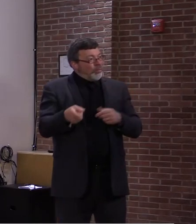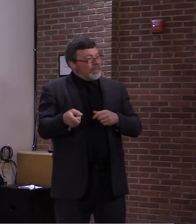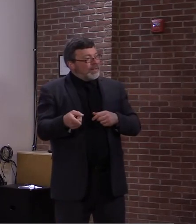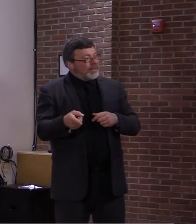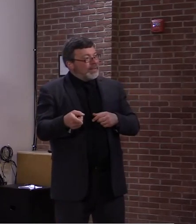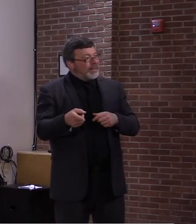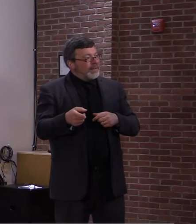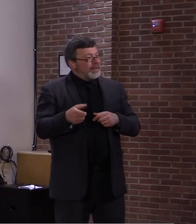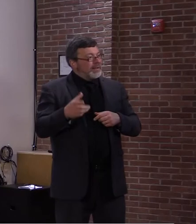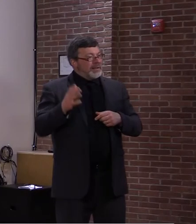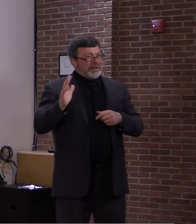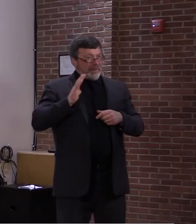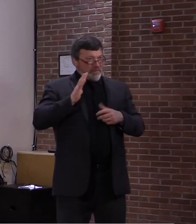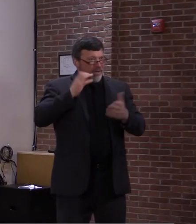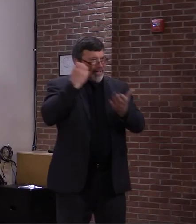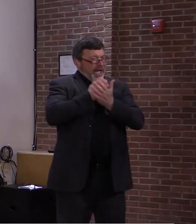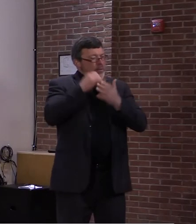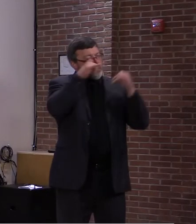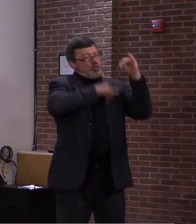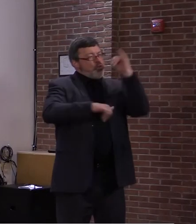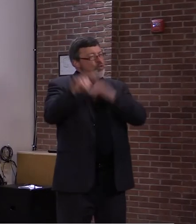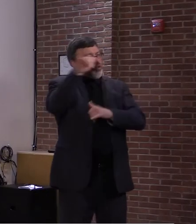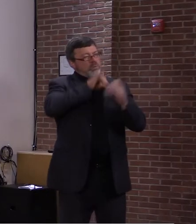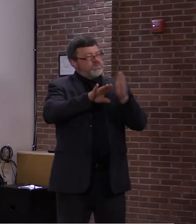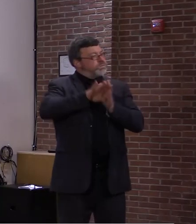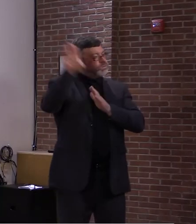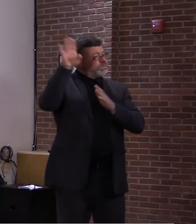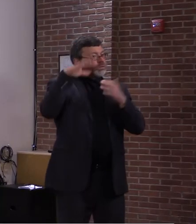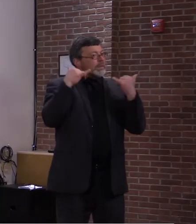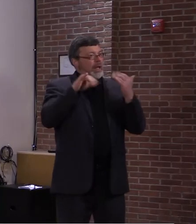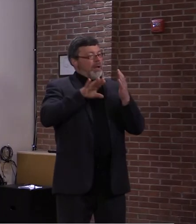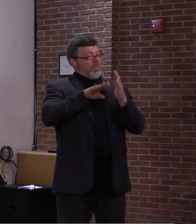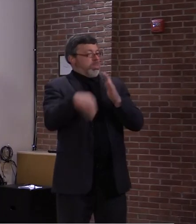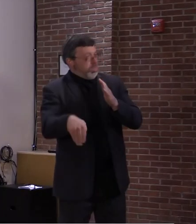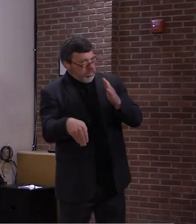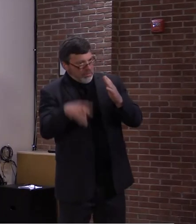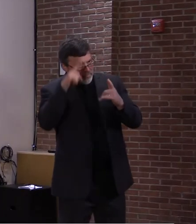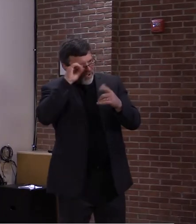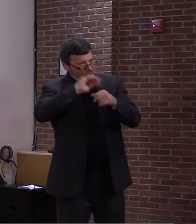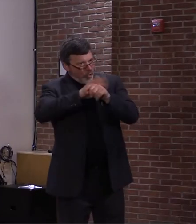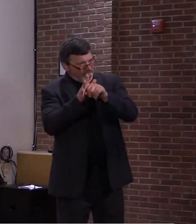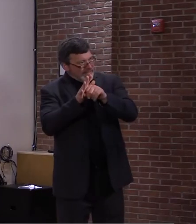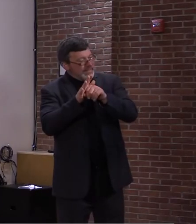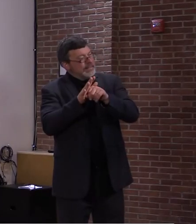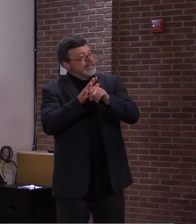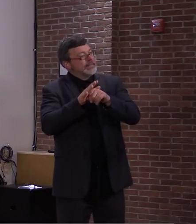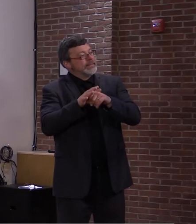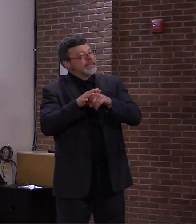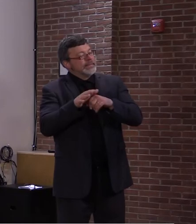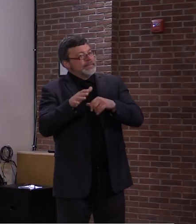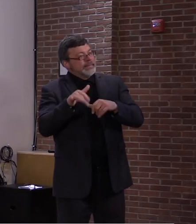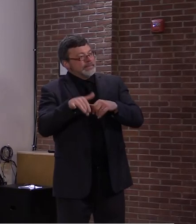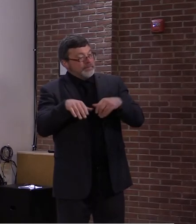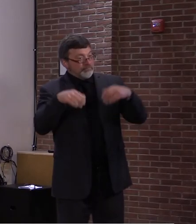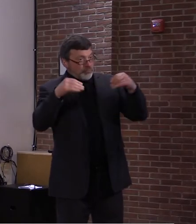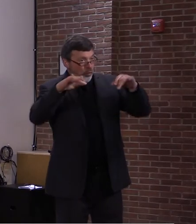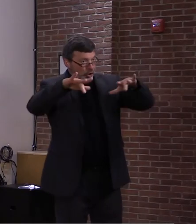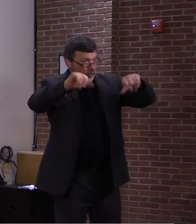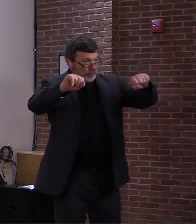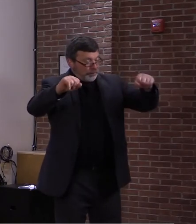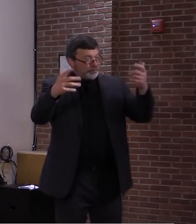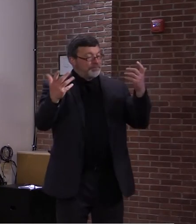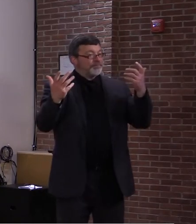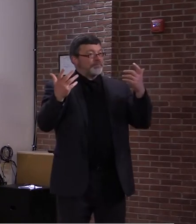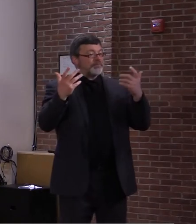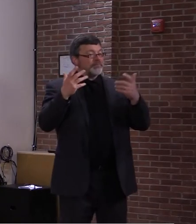centers of the area that are not anymore. Empty storefronts, empty buildings.